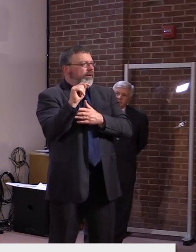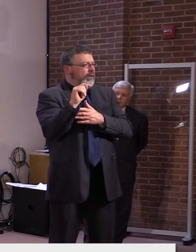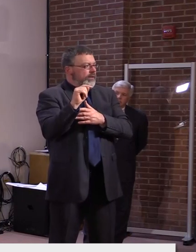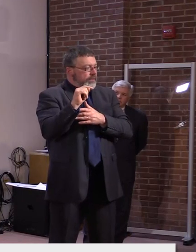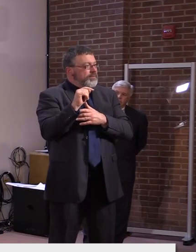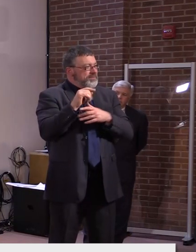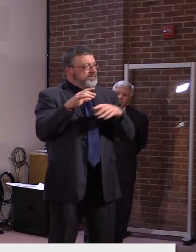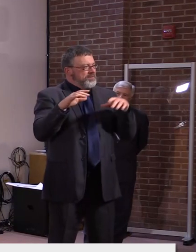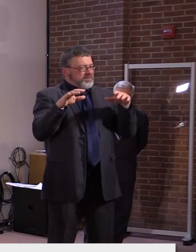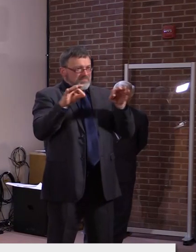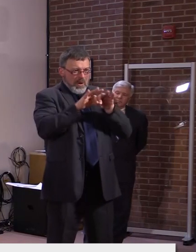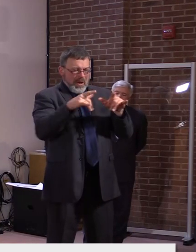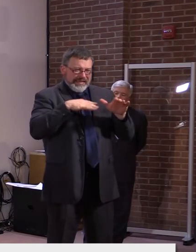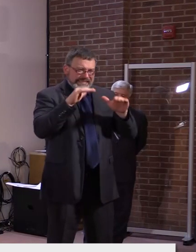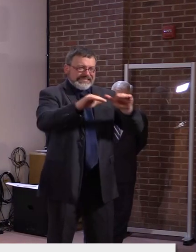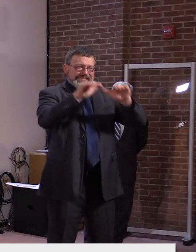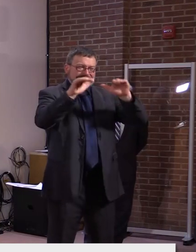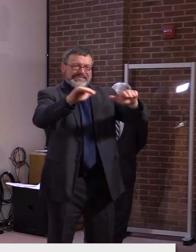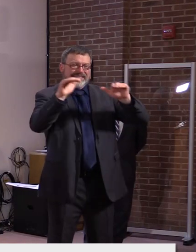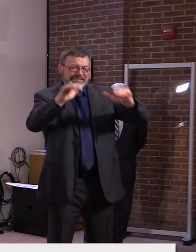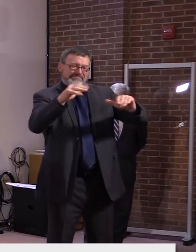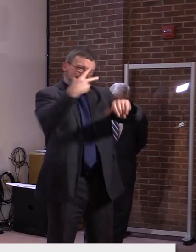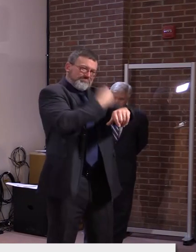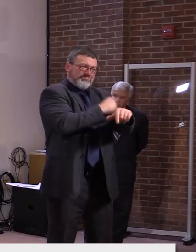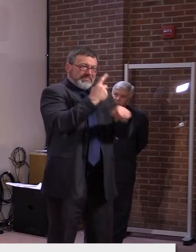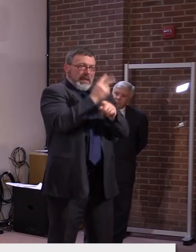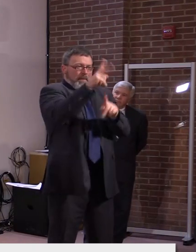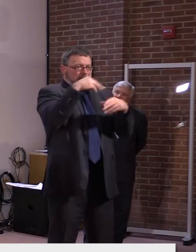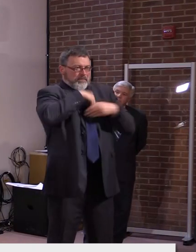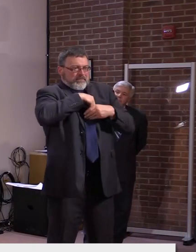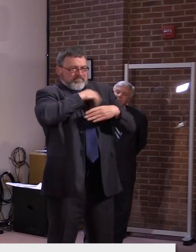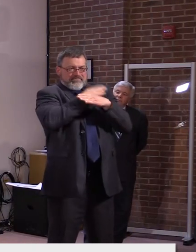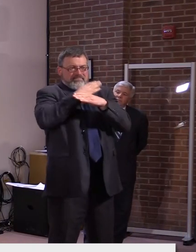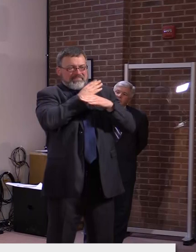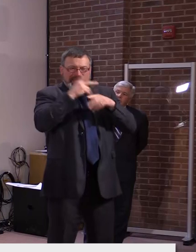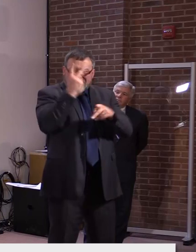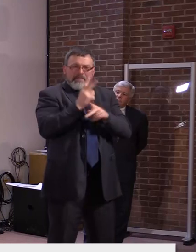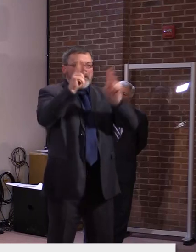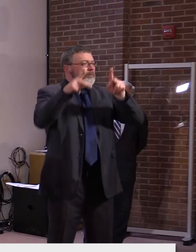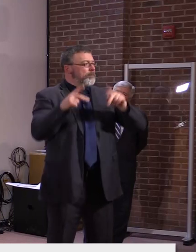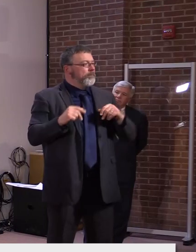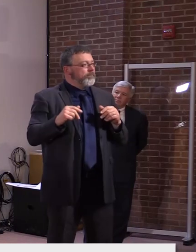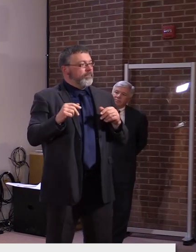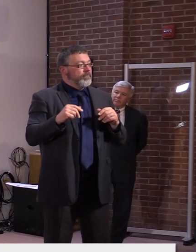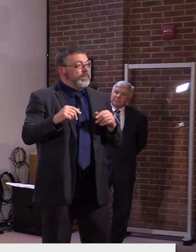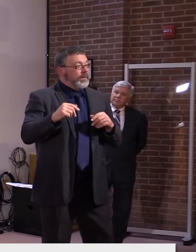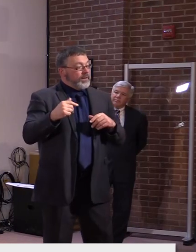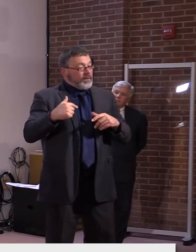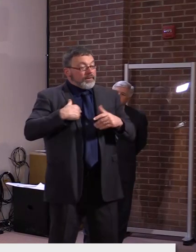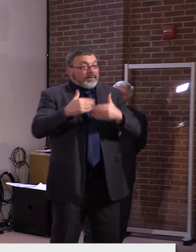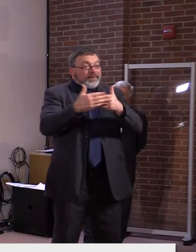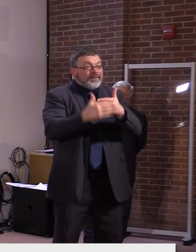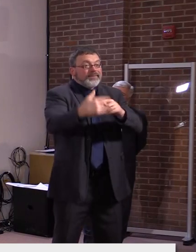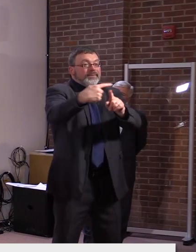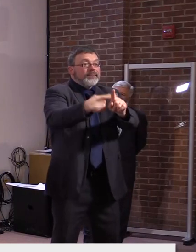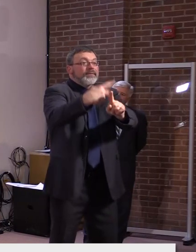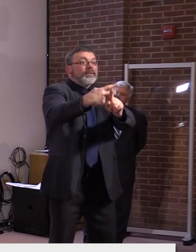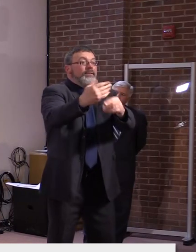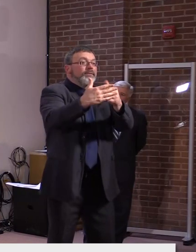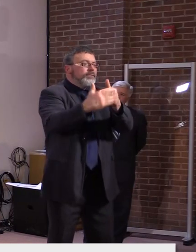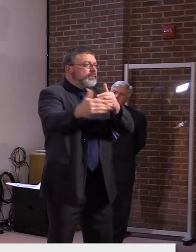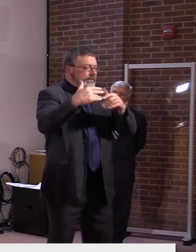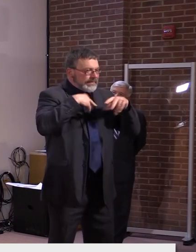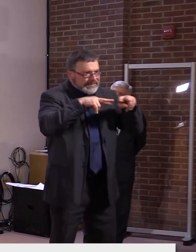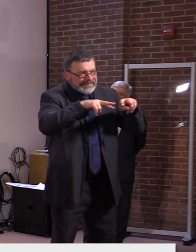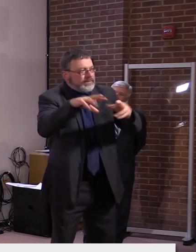We think this is part of the answer. Again, we're learning as we go. The efficacy of the vaccine is waning, so we need to step up